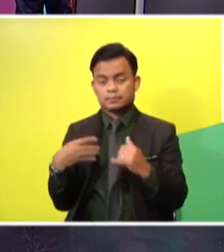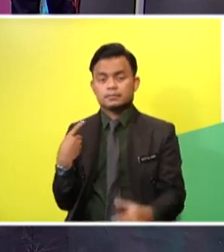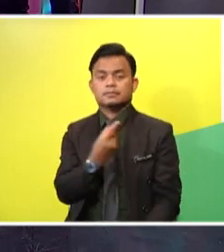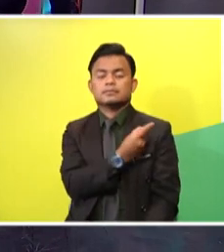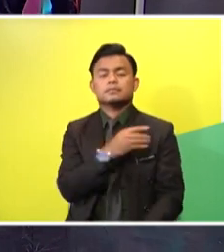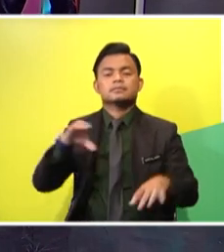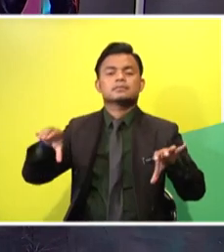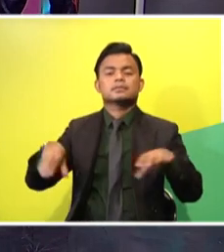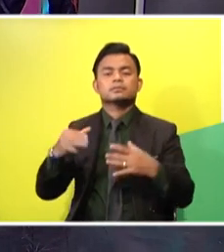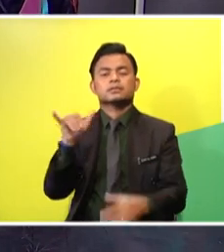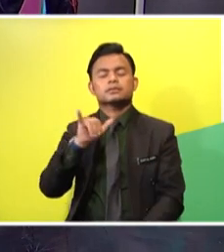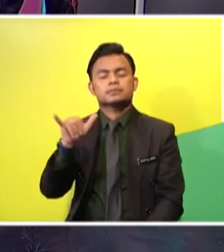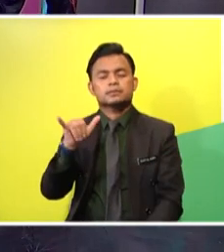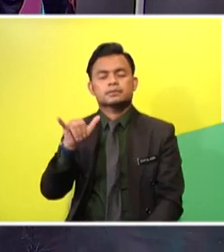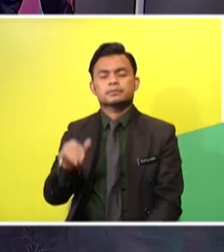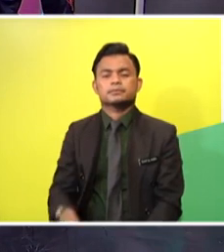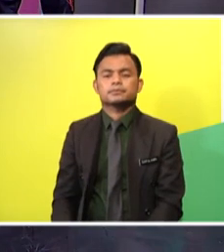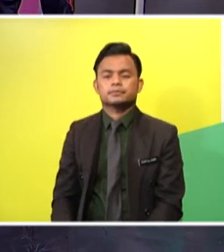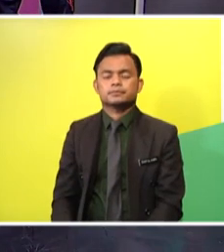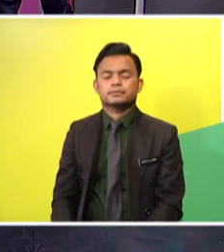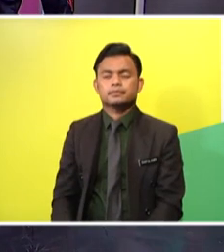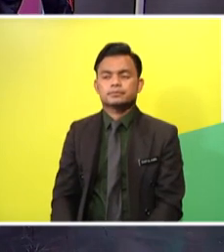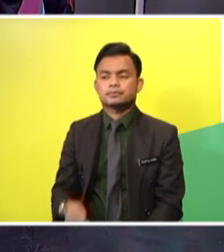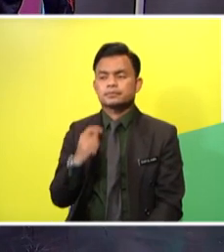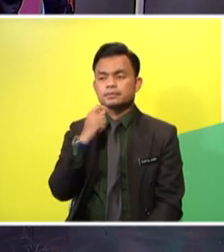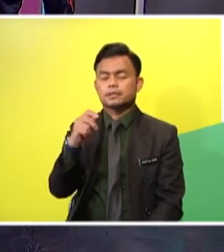Okay. They